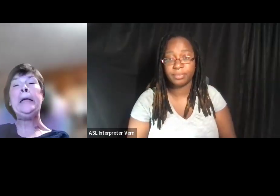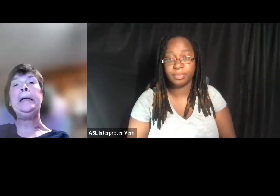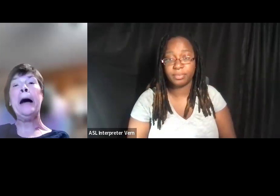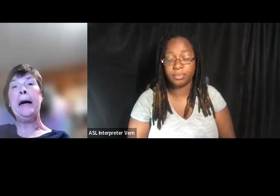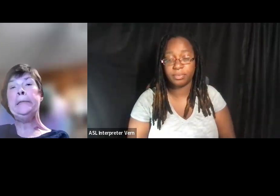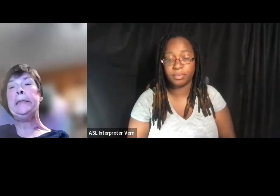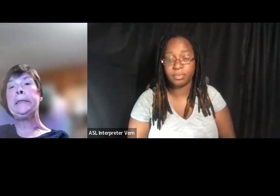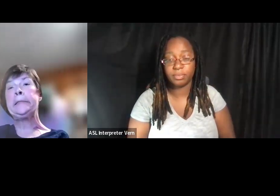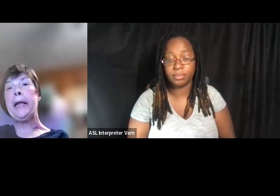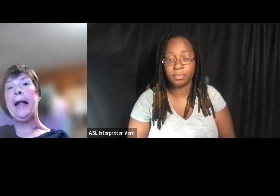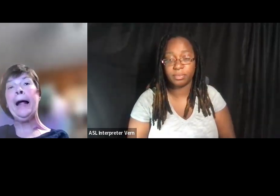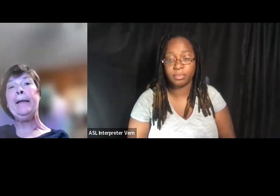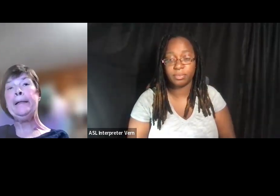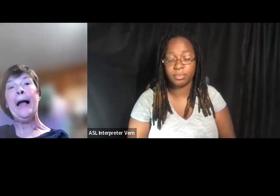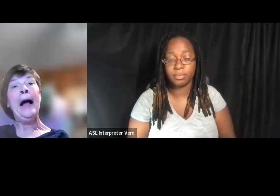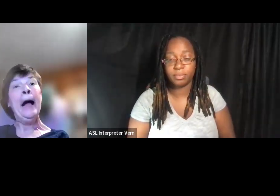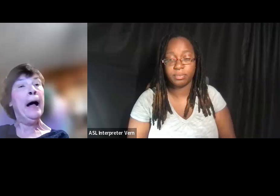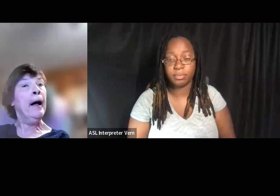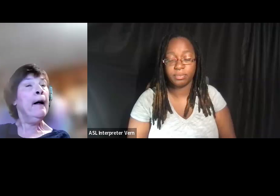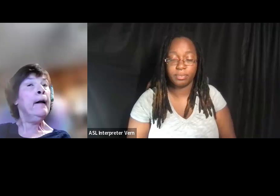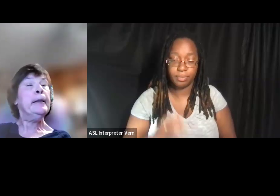He doesn't understand